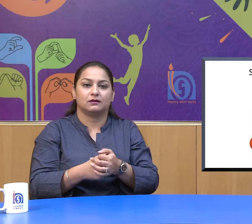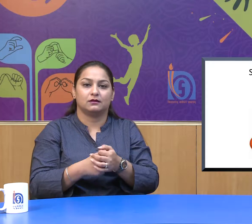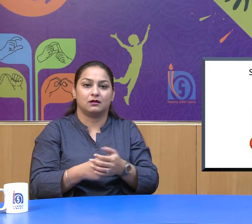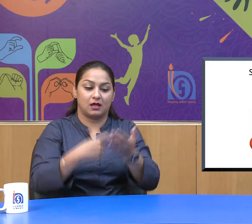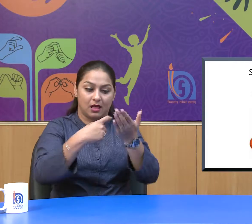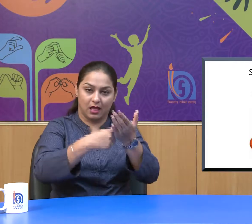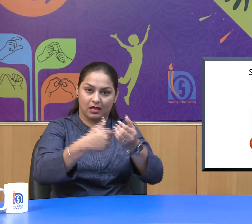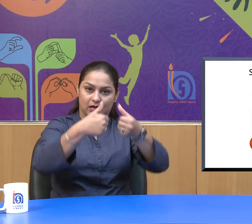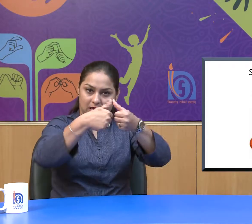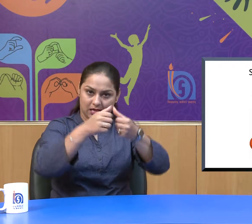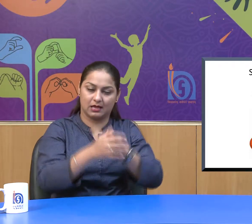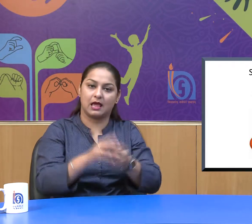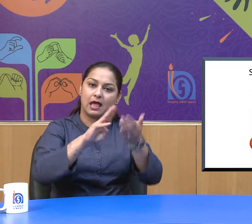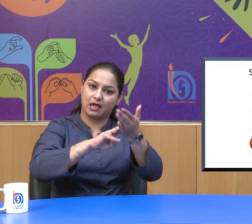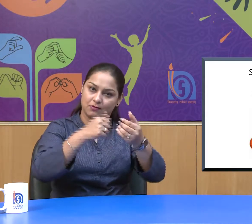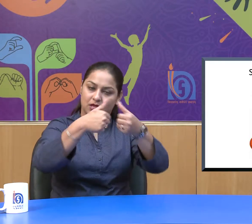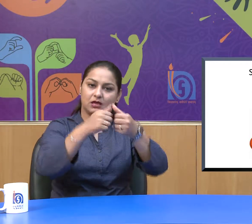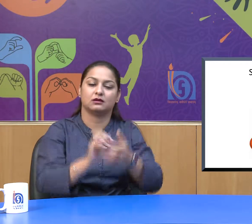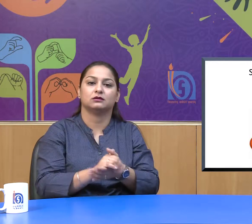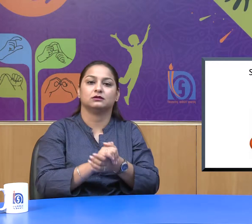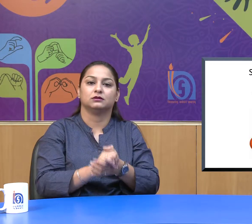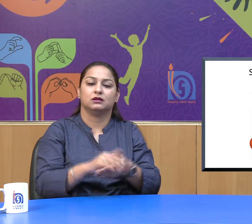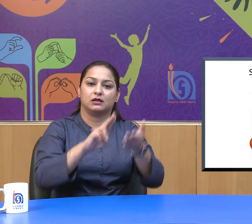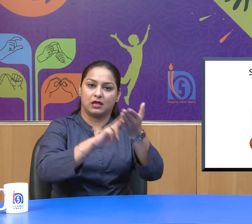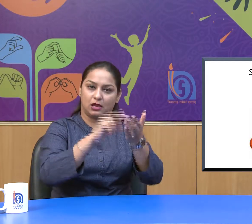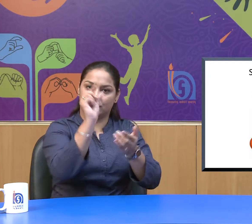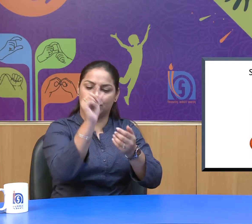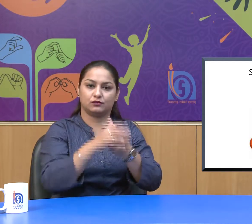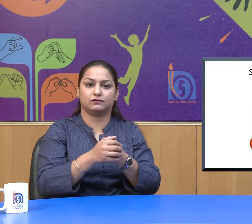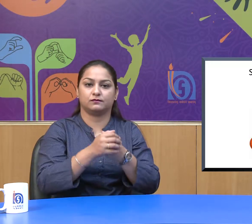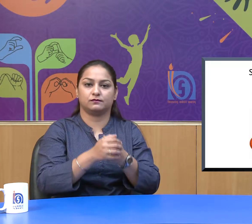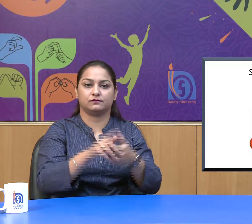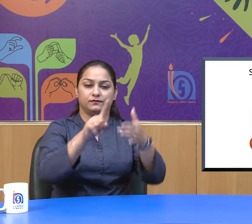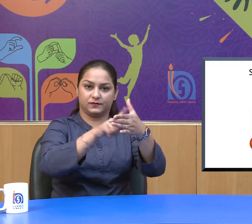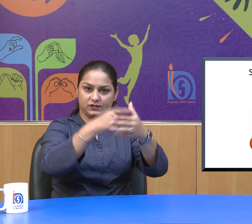R A M A N U J A.